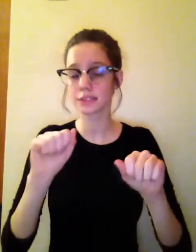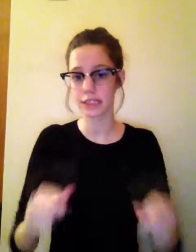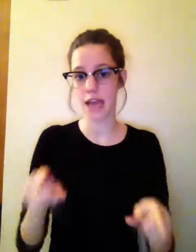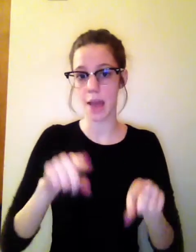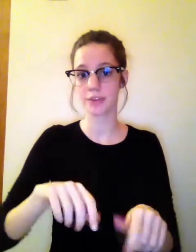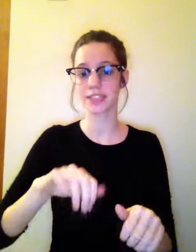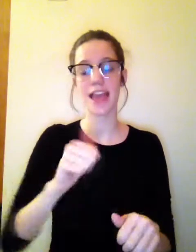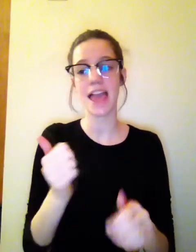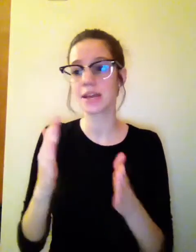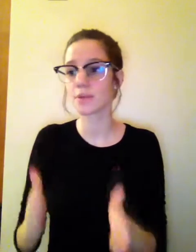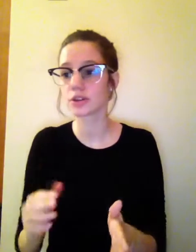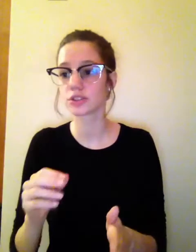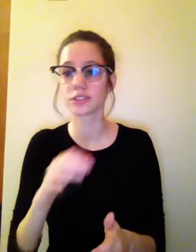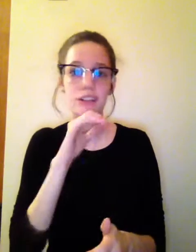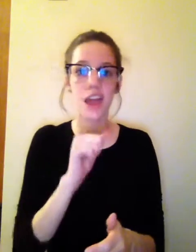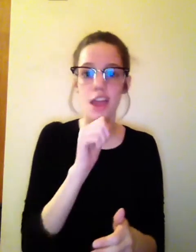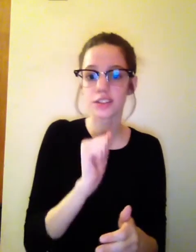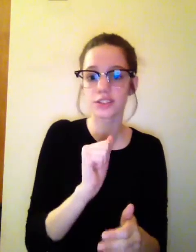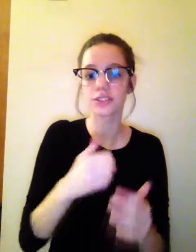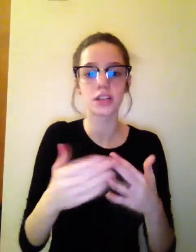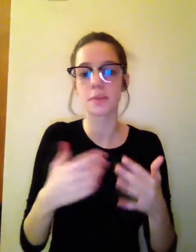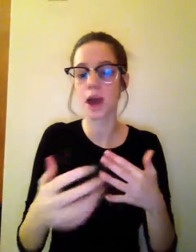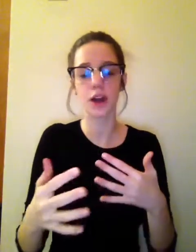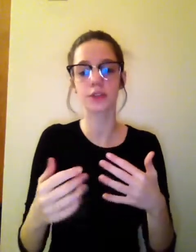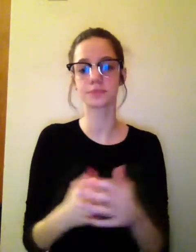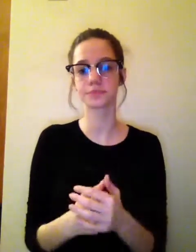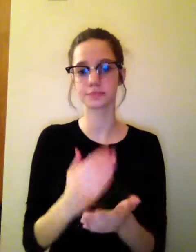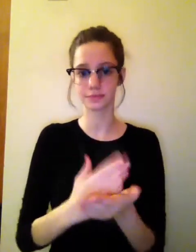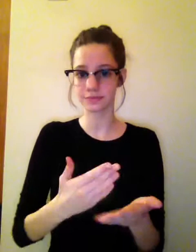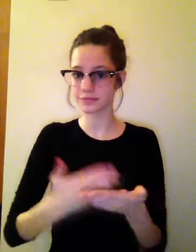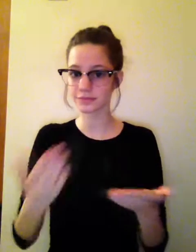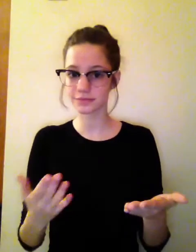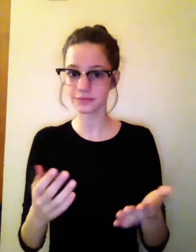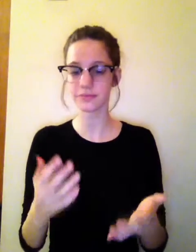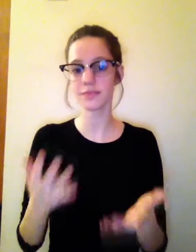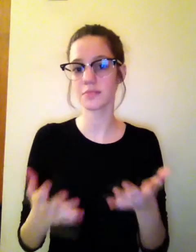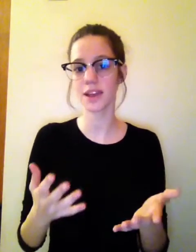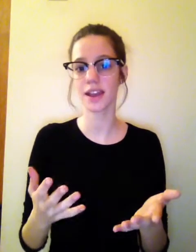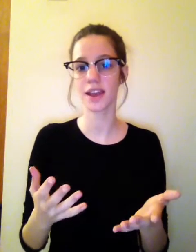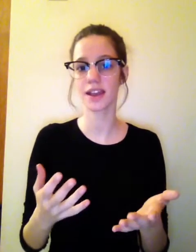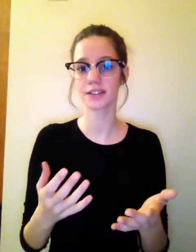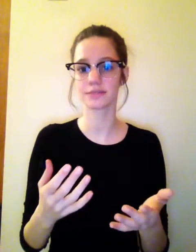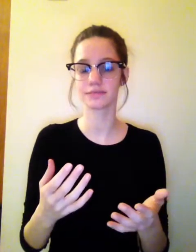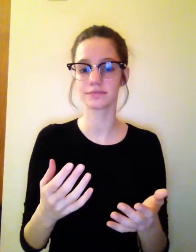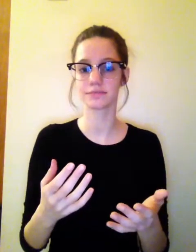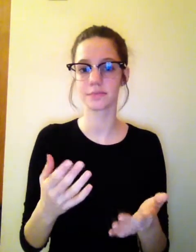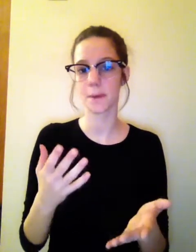and at any age. Some things may raise your chances of addiction, including family